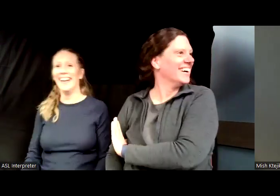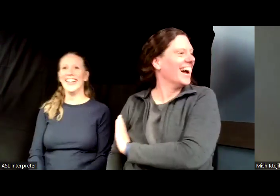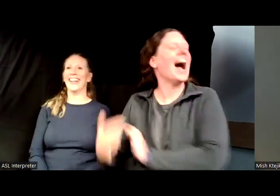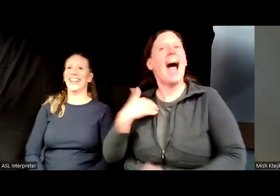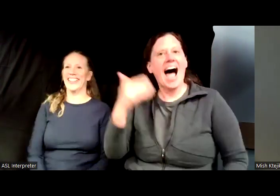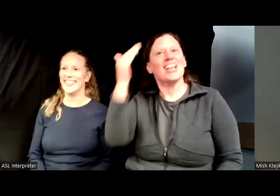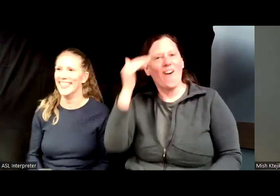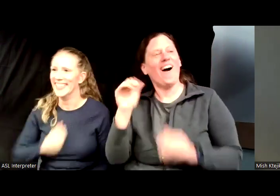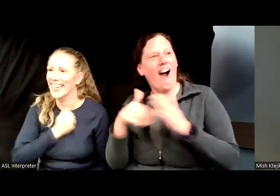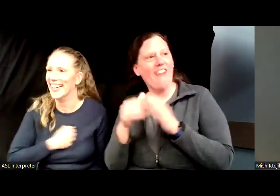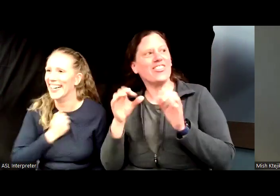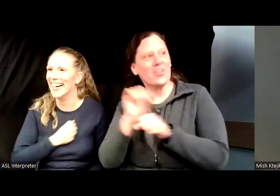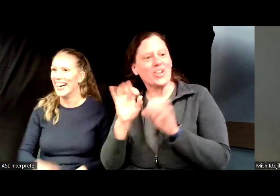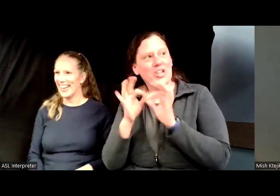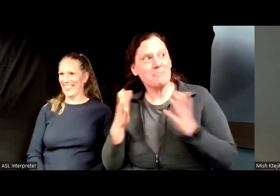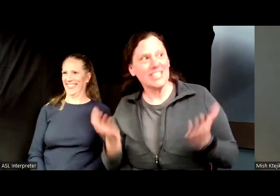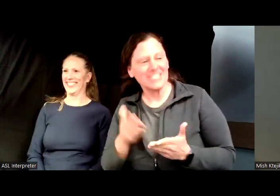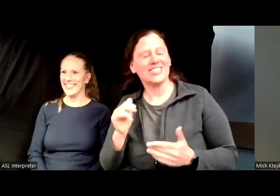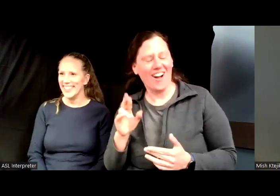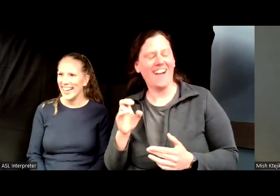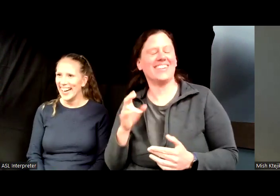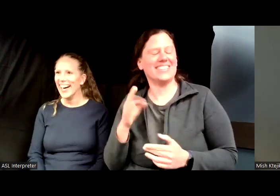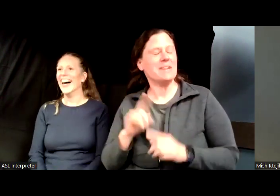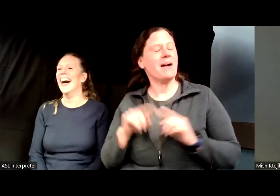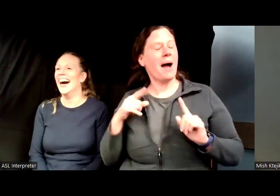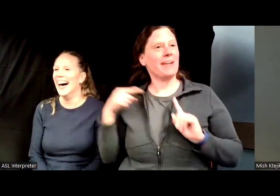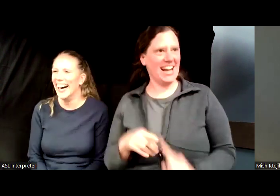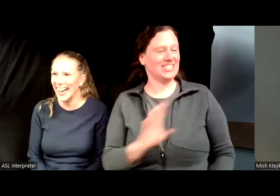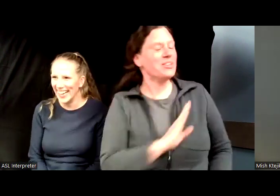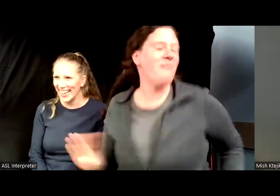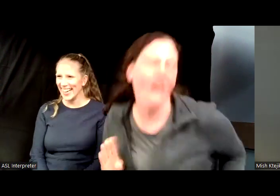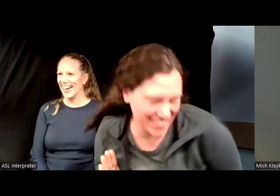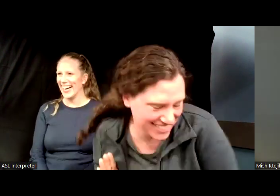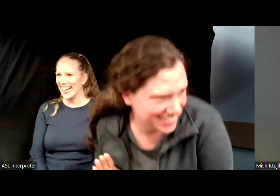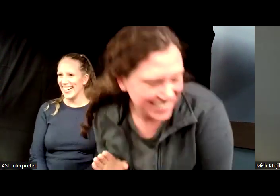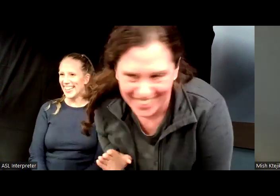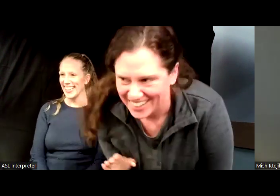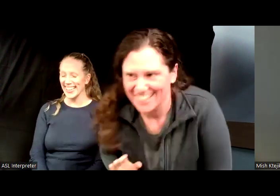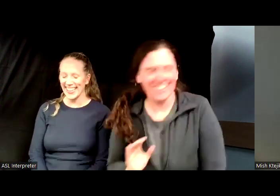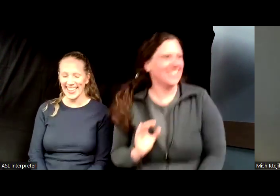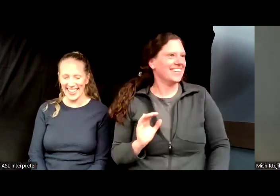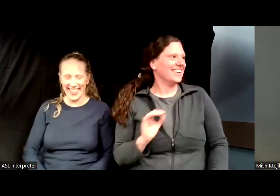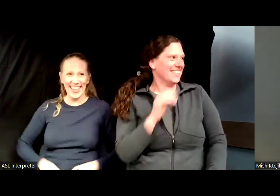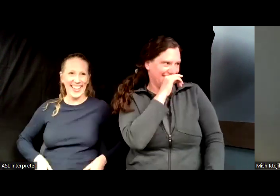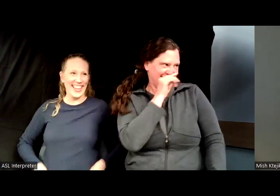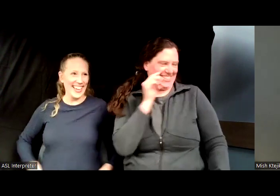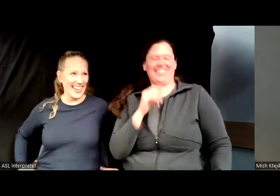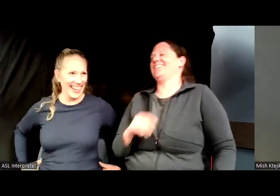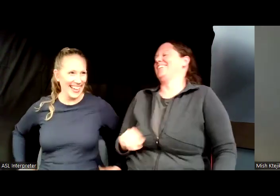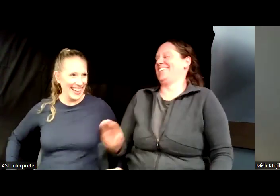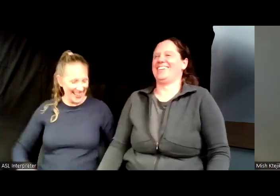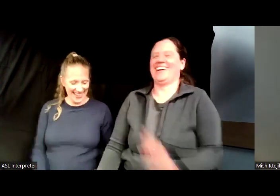Stay in your role. I know all the working interpreters are HCI, but I'm asking the board